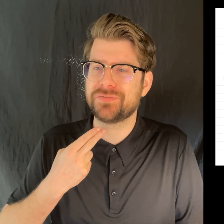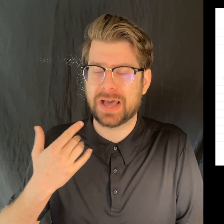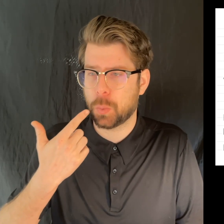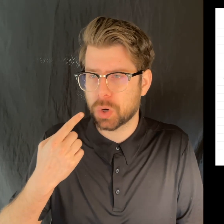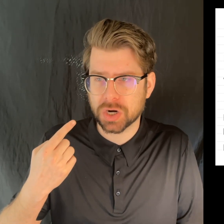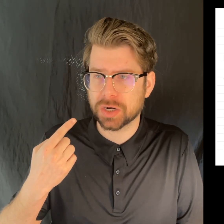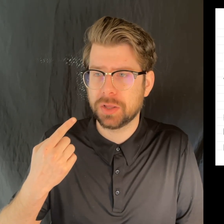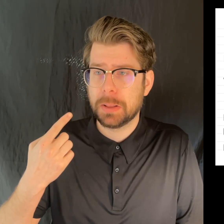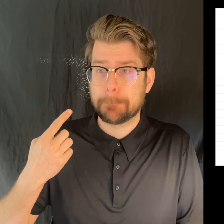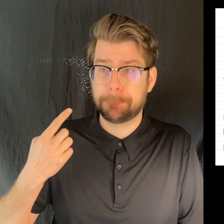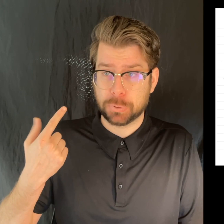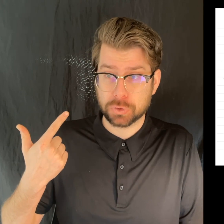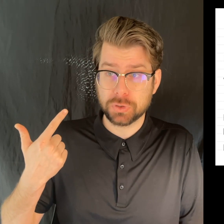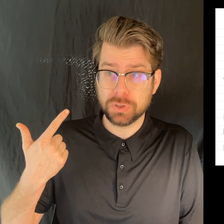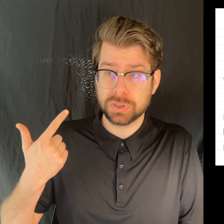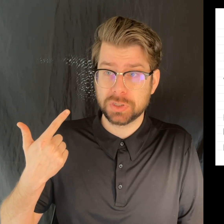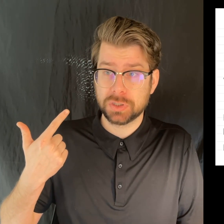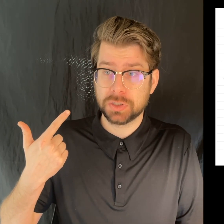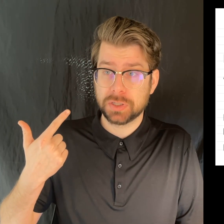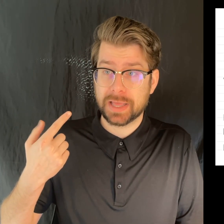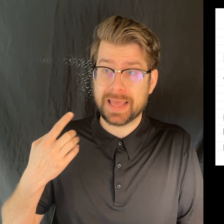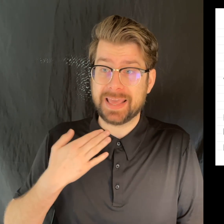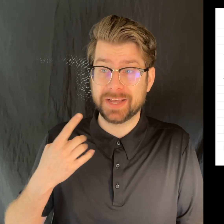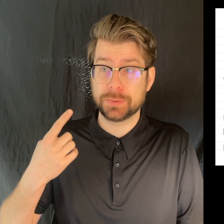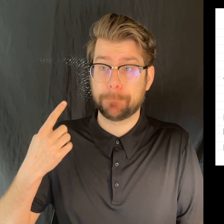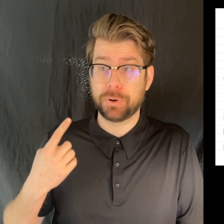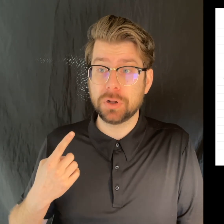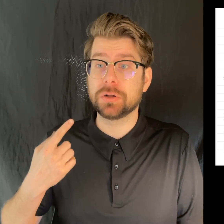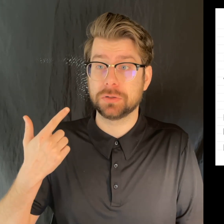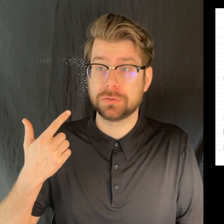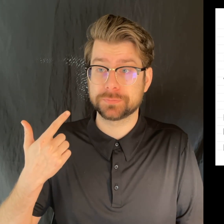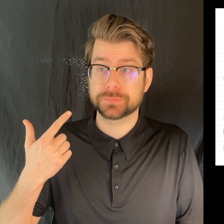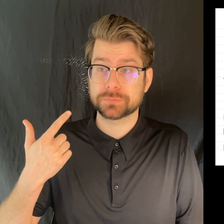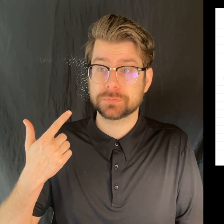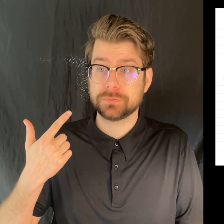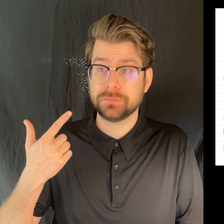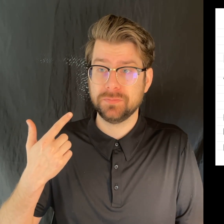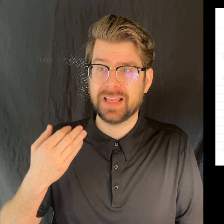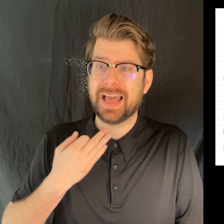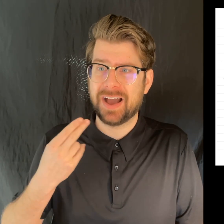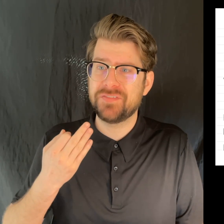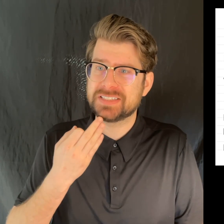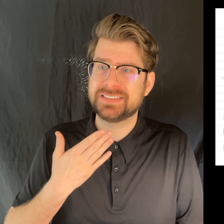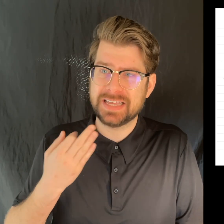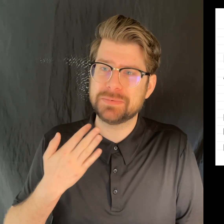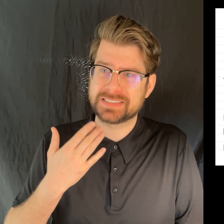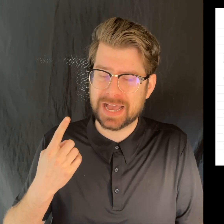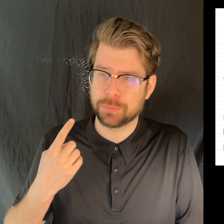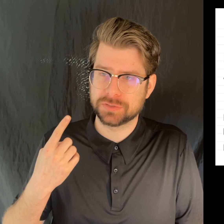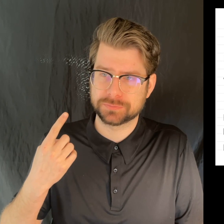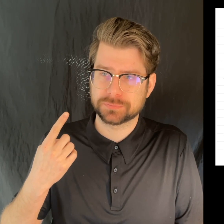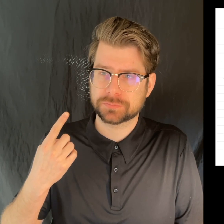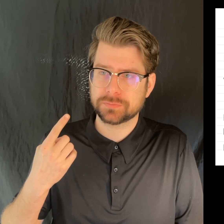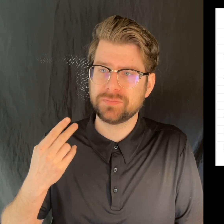that word. Pull and pull have the same sound,